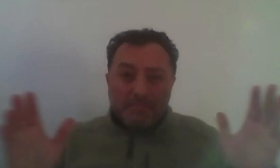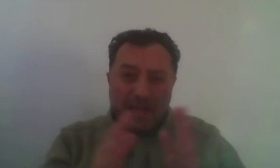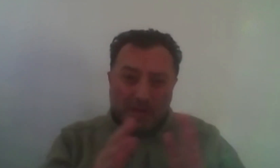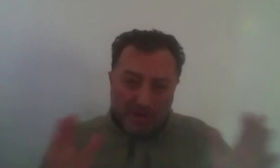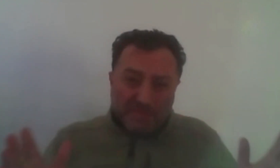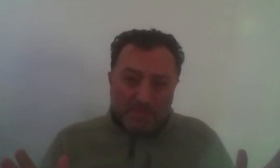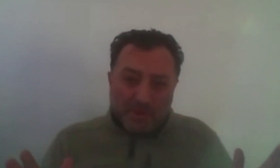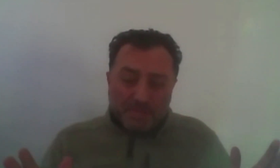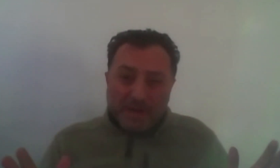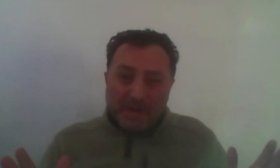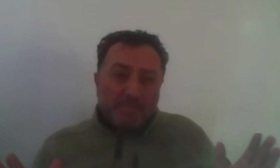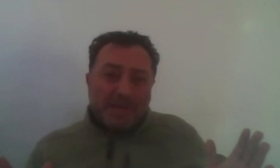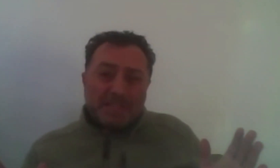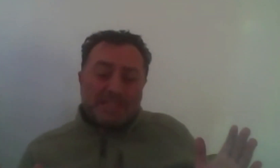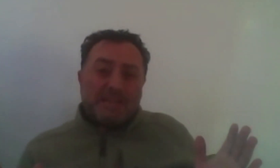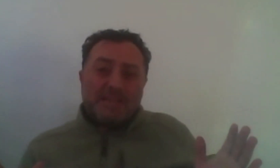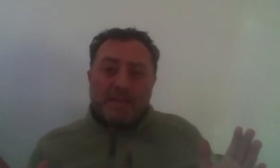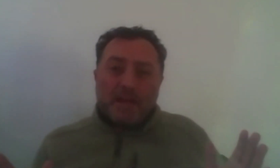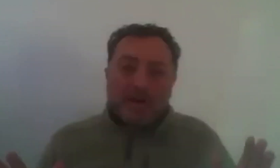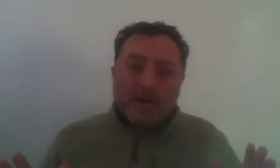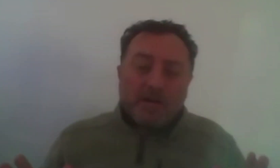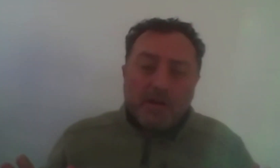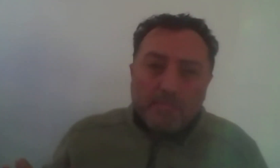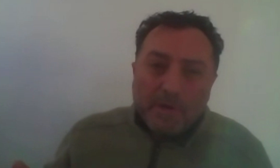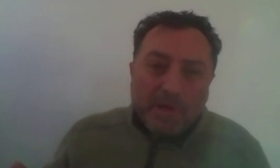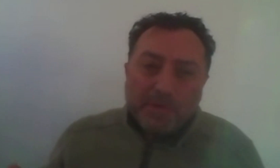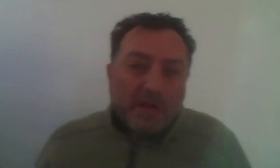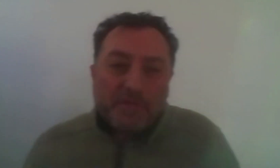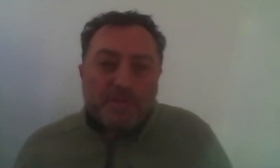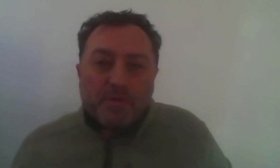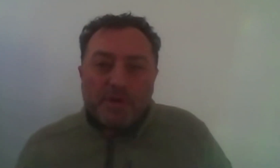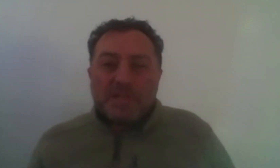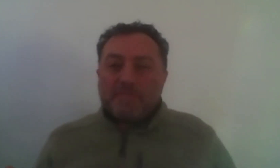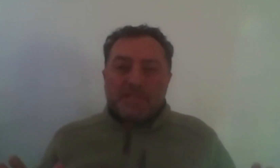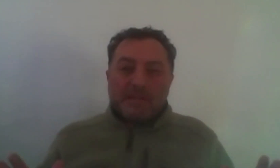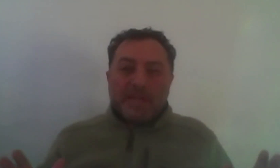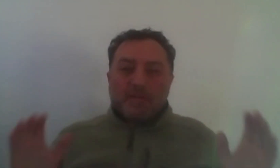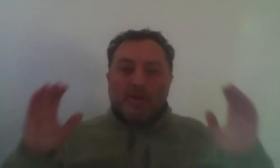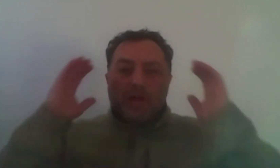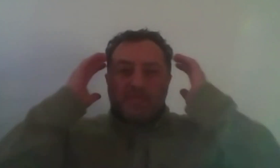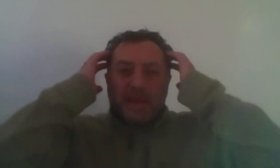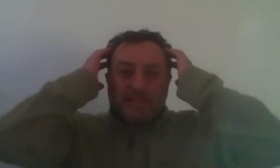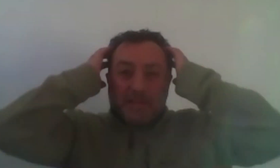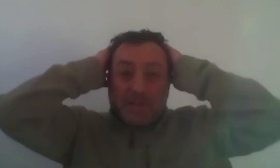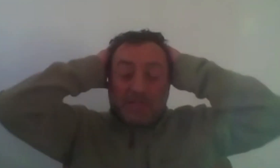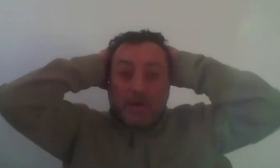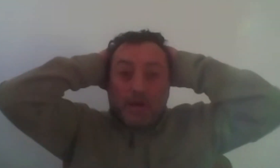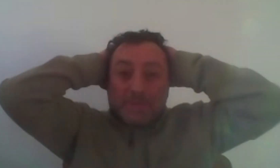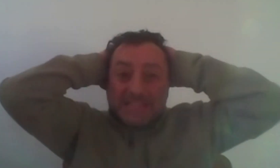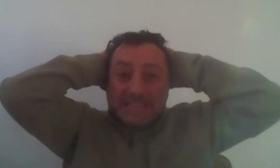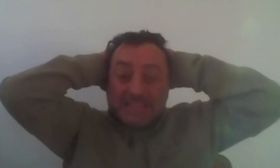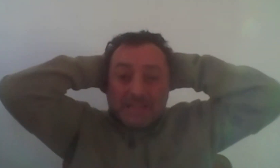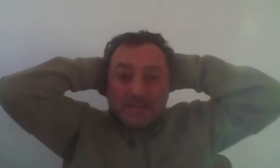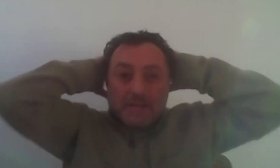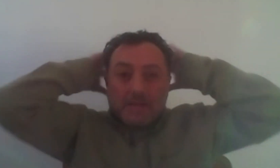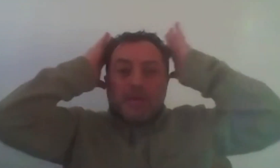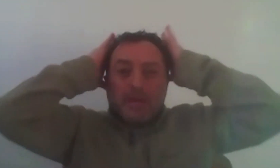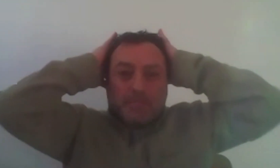and learn from those. But our government hasn't done that and our public health authorities haven't done that at all. In fact, they've done the opposite. But